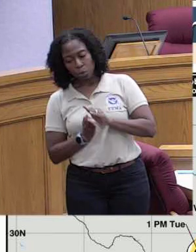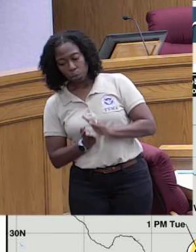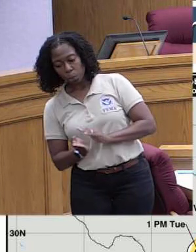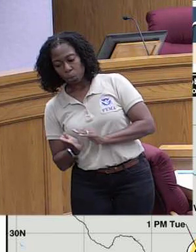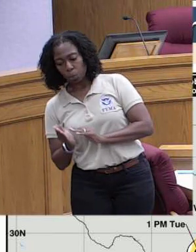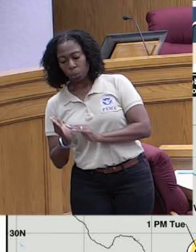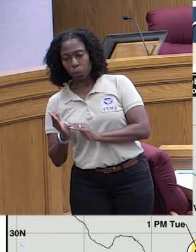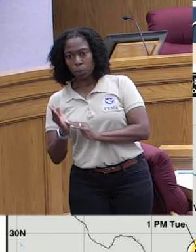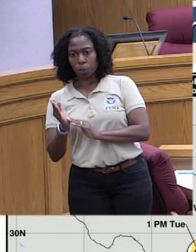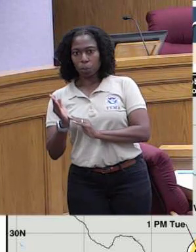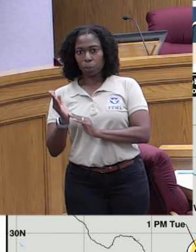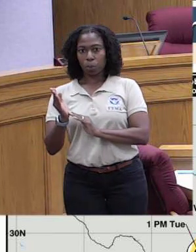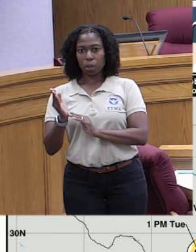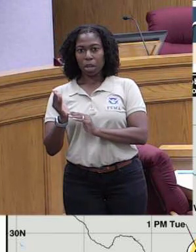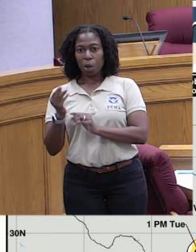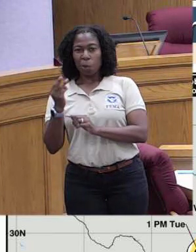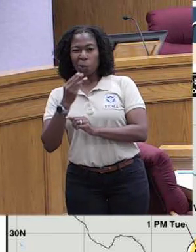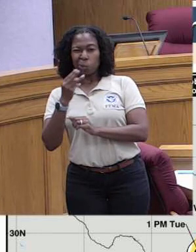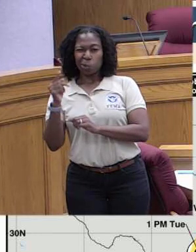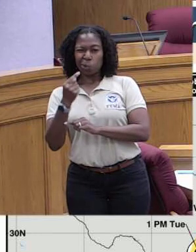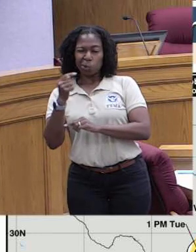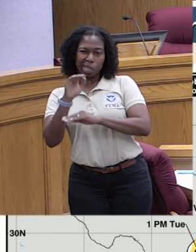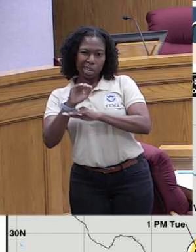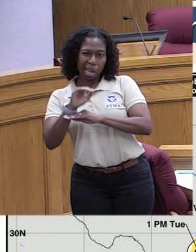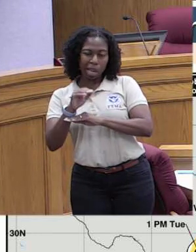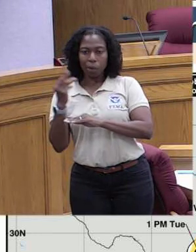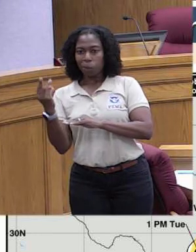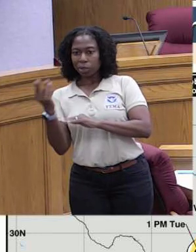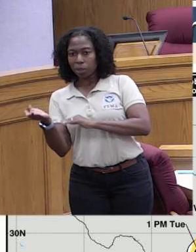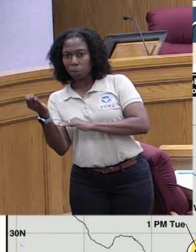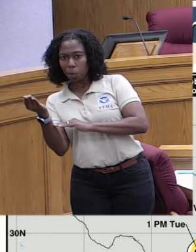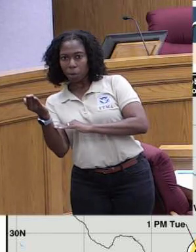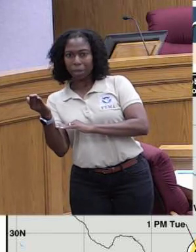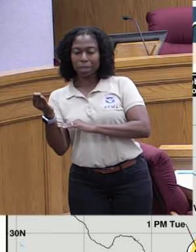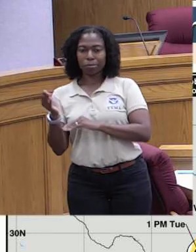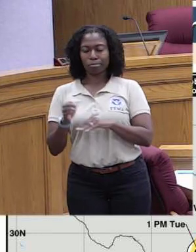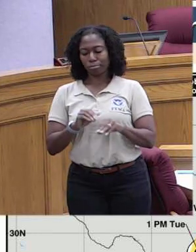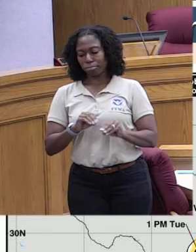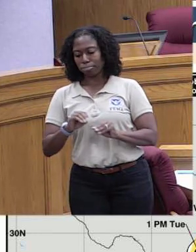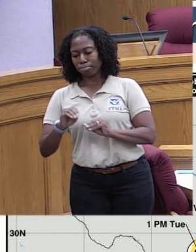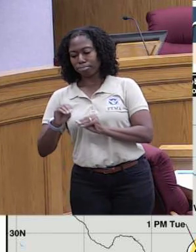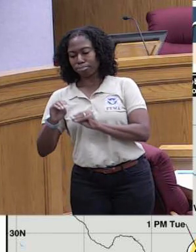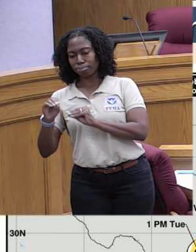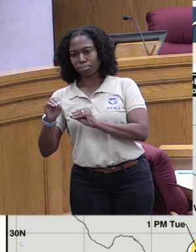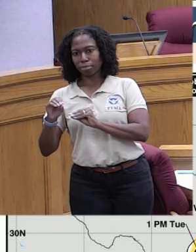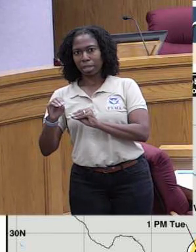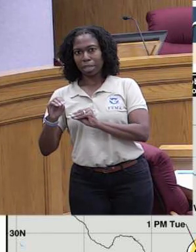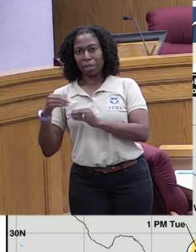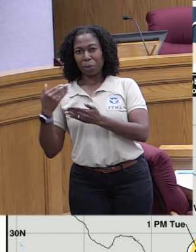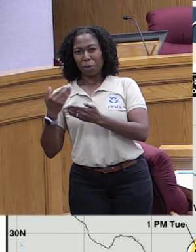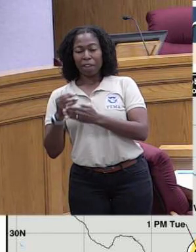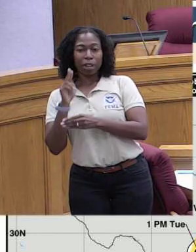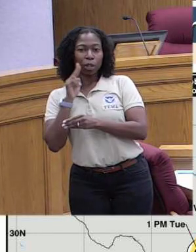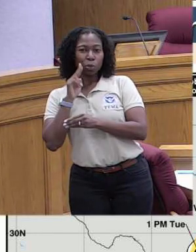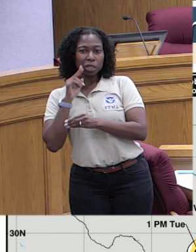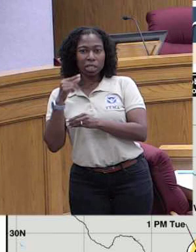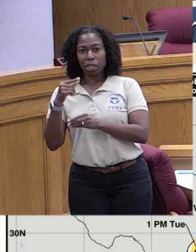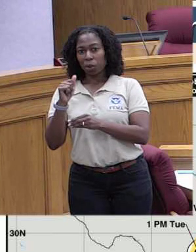Tuesday night into Wednesday. By Wednesday, they have it somewhere in the Houston, Galveston region, and then